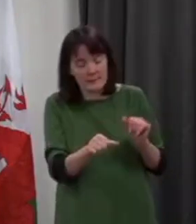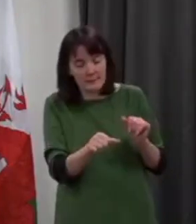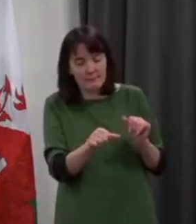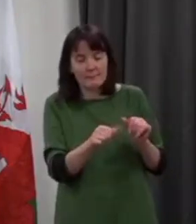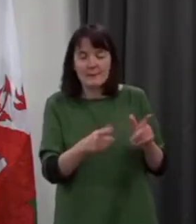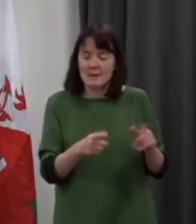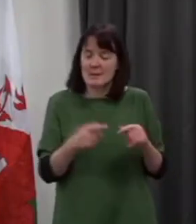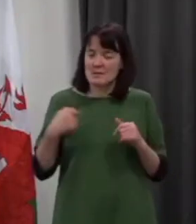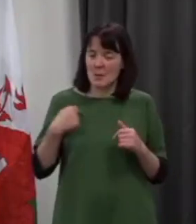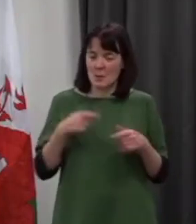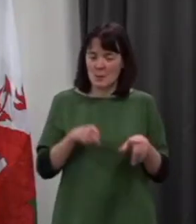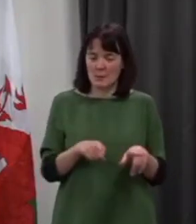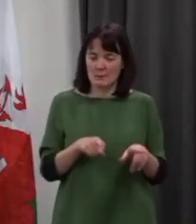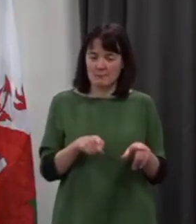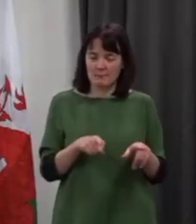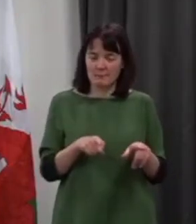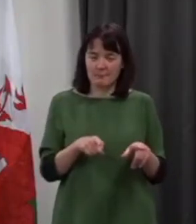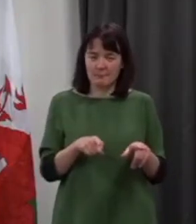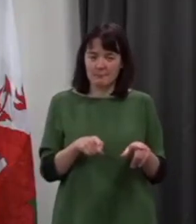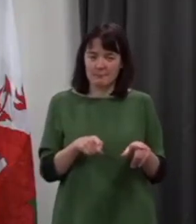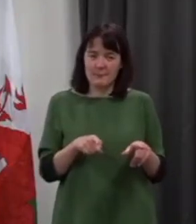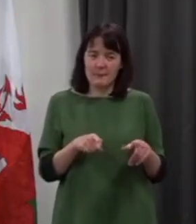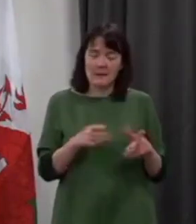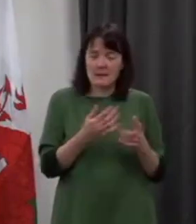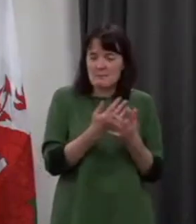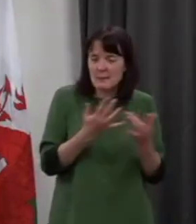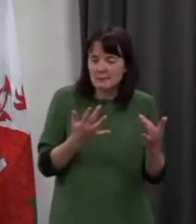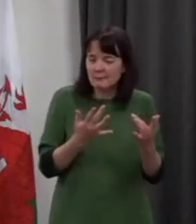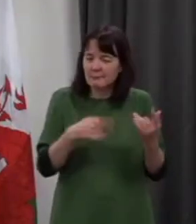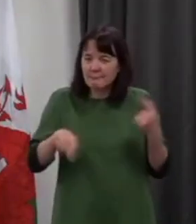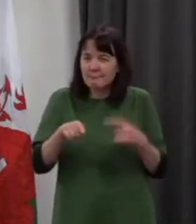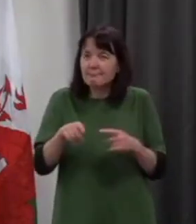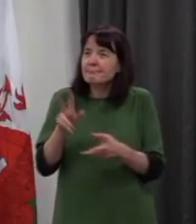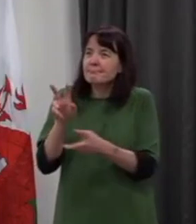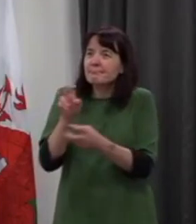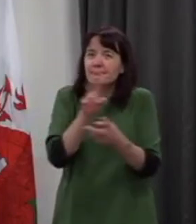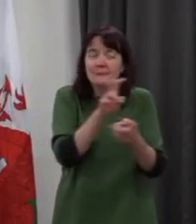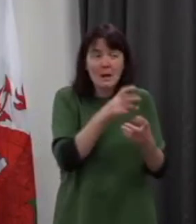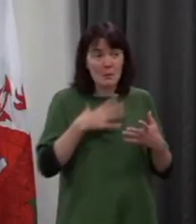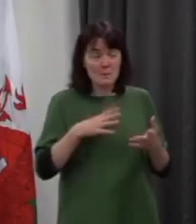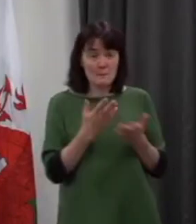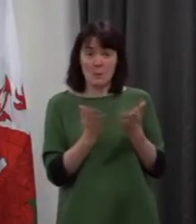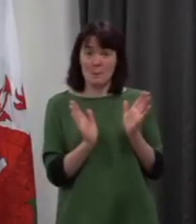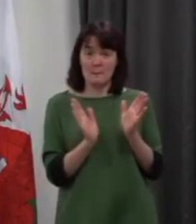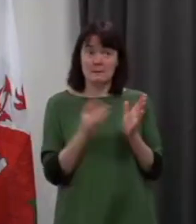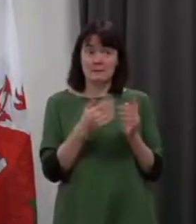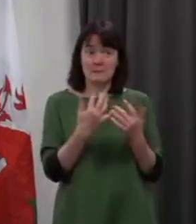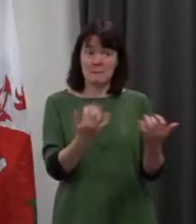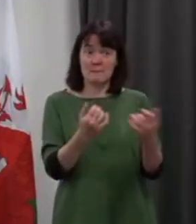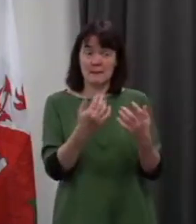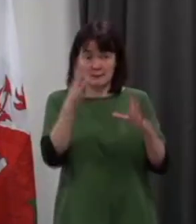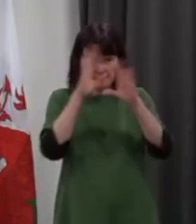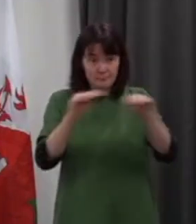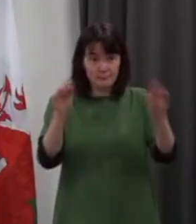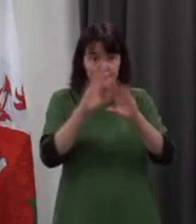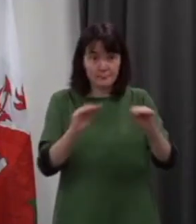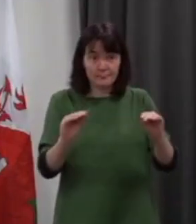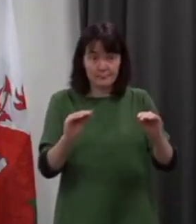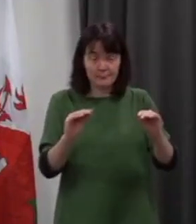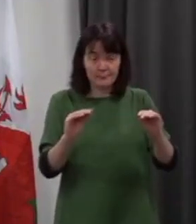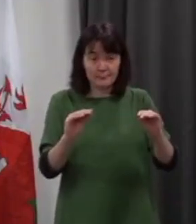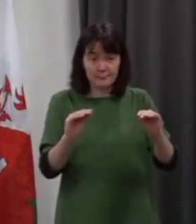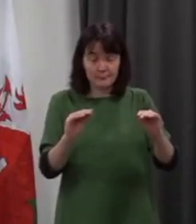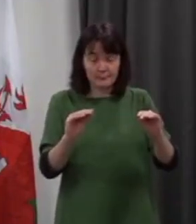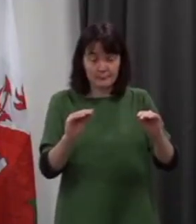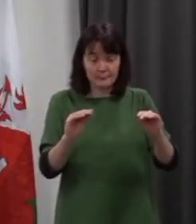day or two. So I want to get the information right, and then, as I said earlier, I want to be open with the public about what we're doing, both to scale up our